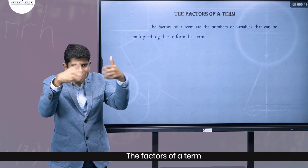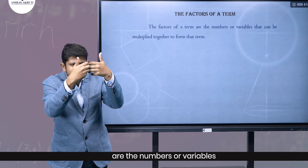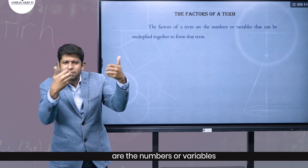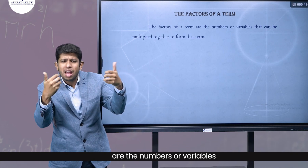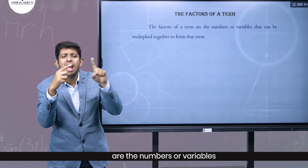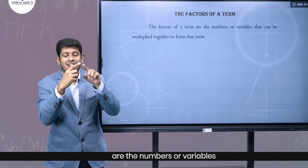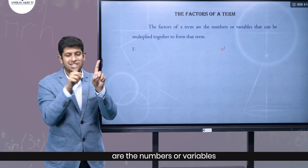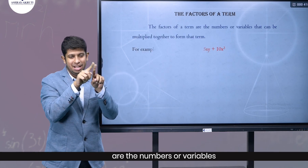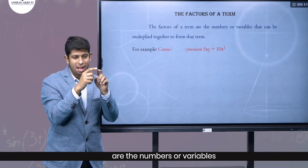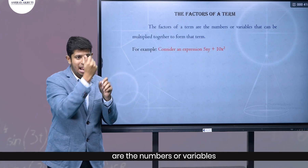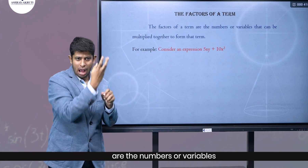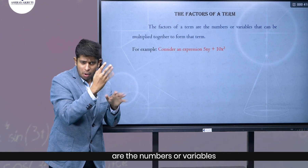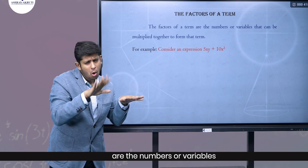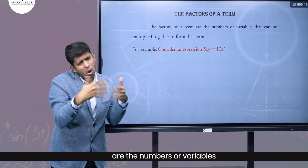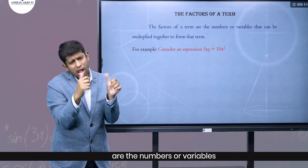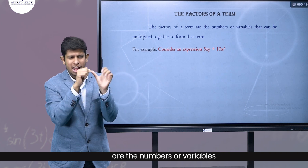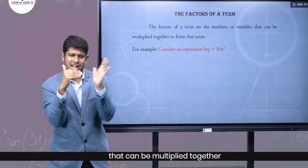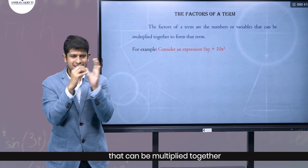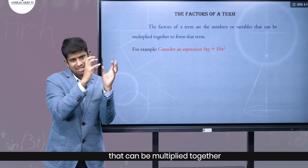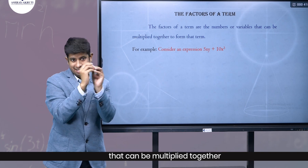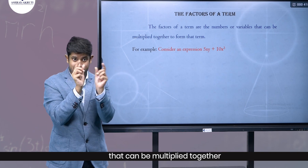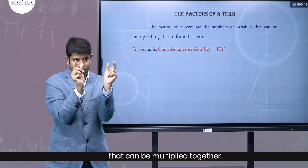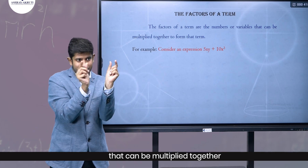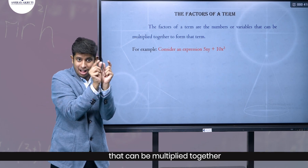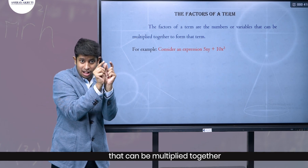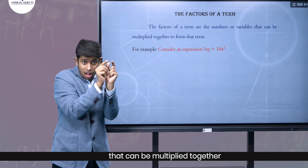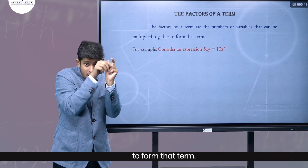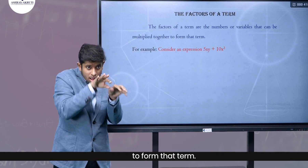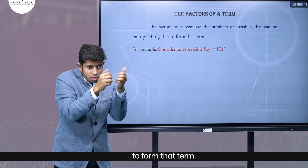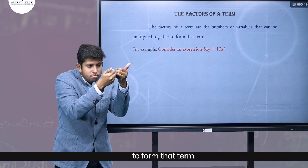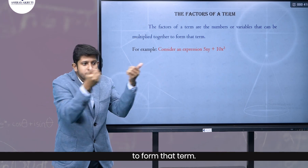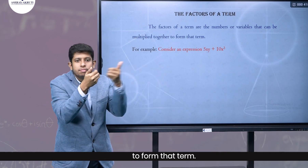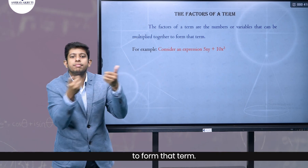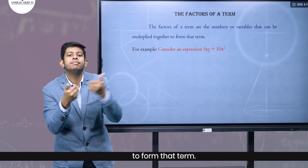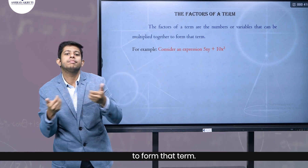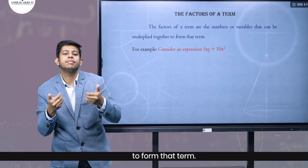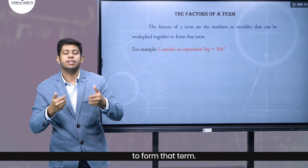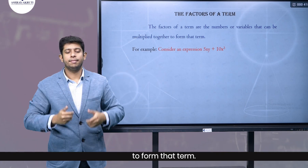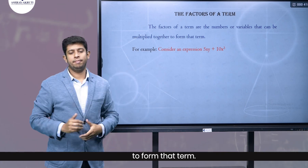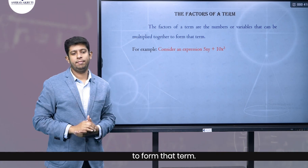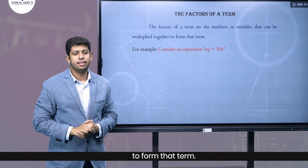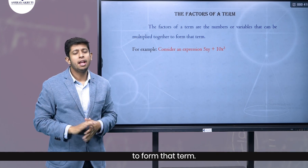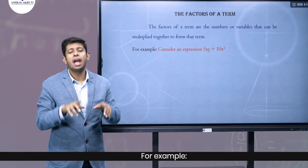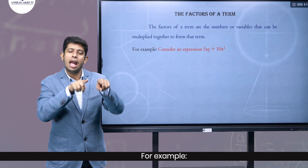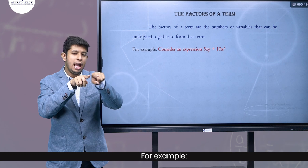are the numbers or variables that can be multiplied together to form that term. For